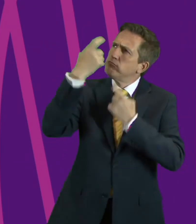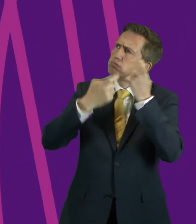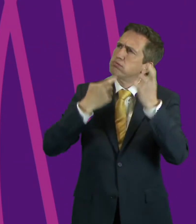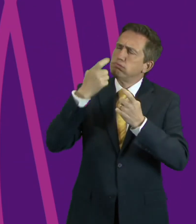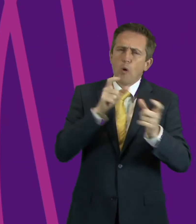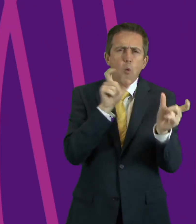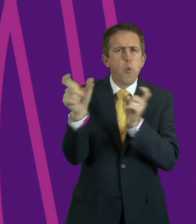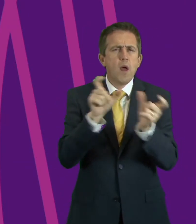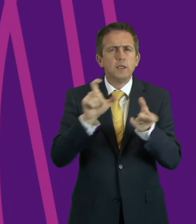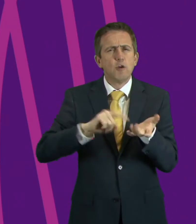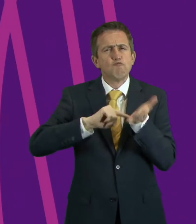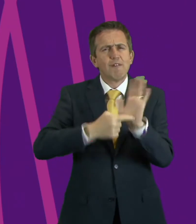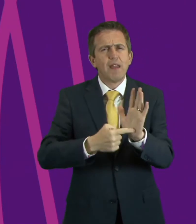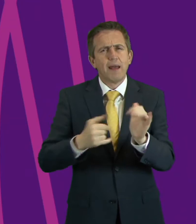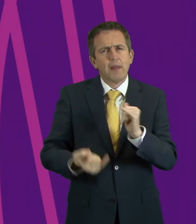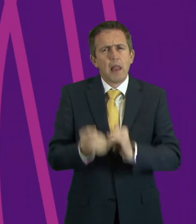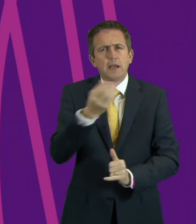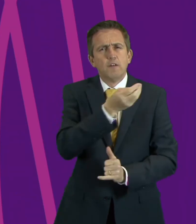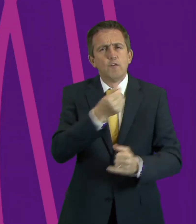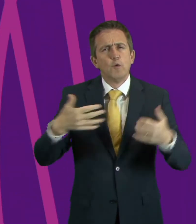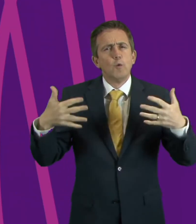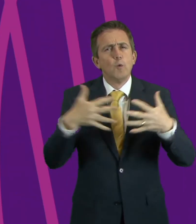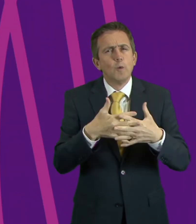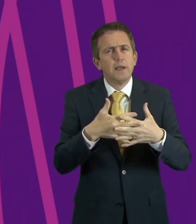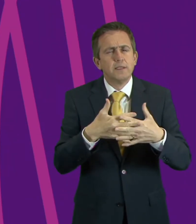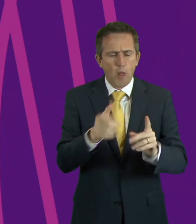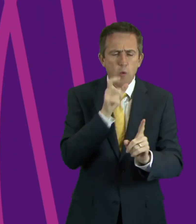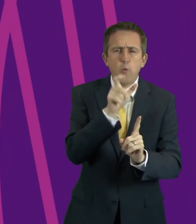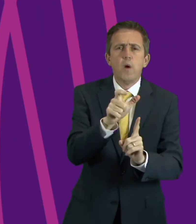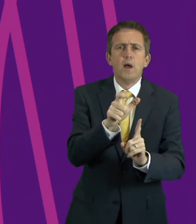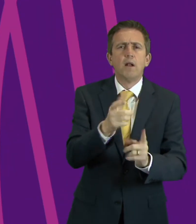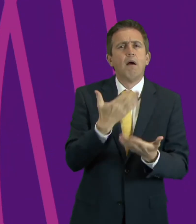from these last few weeks are thank you.